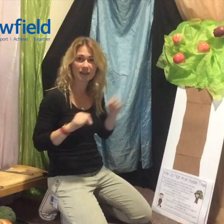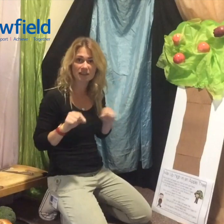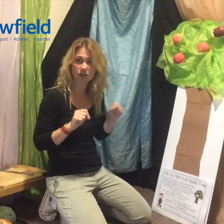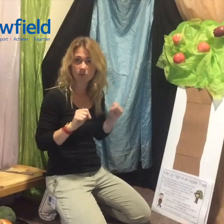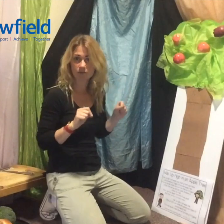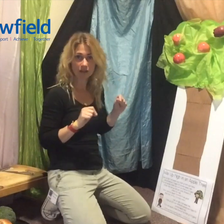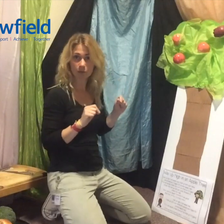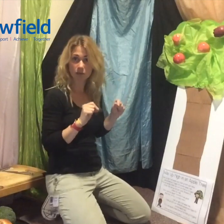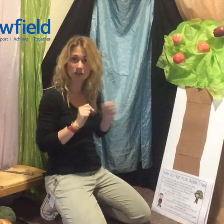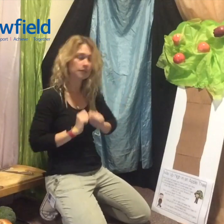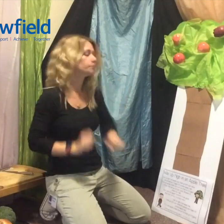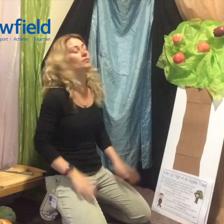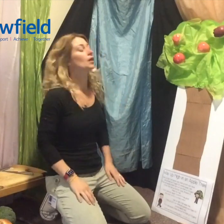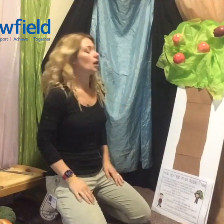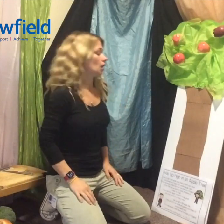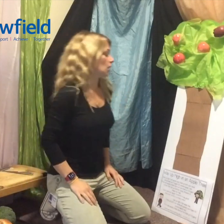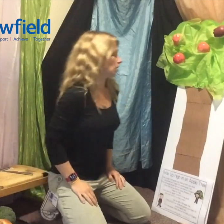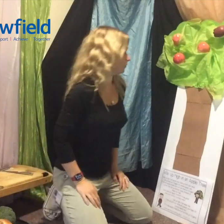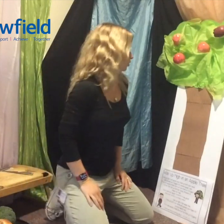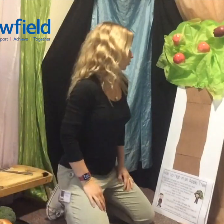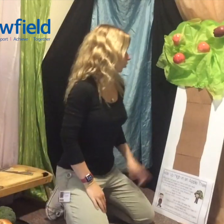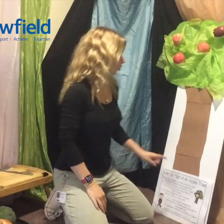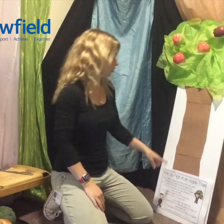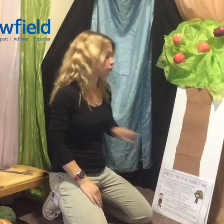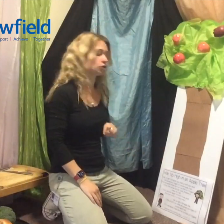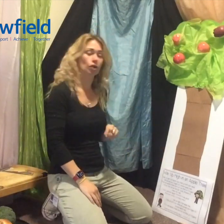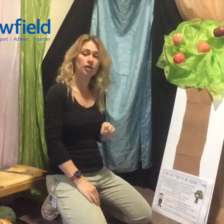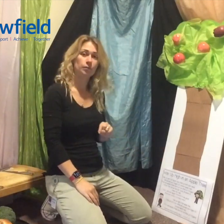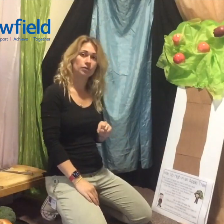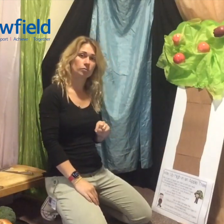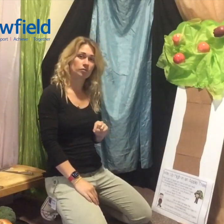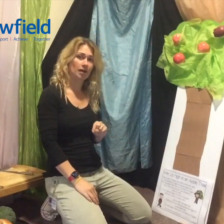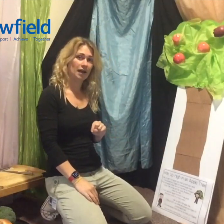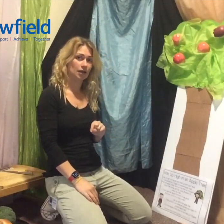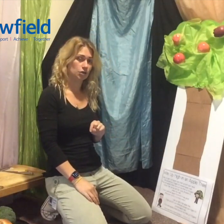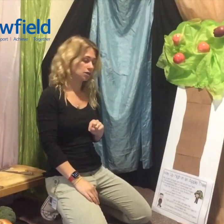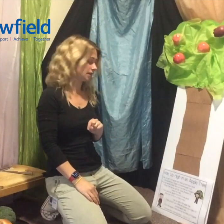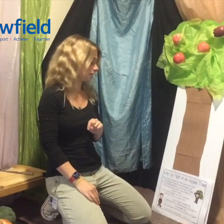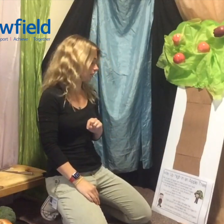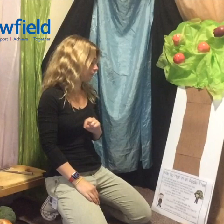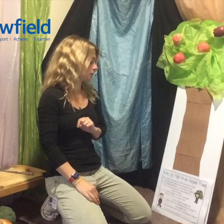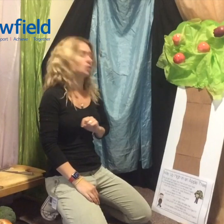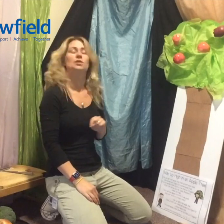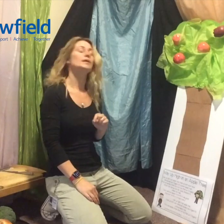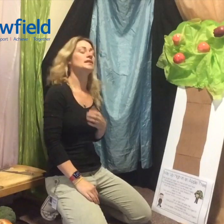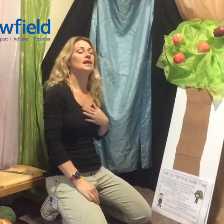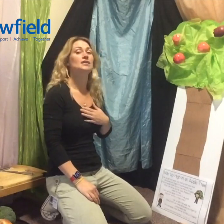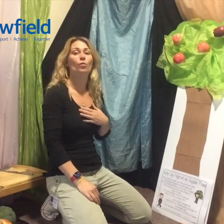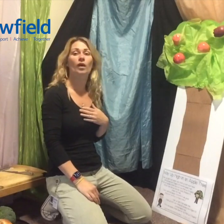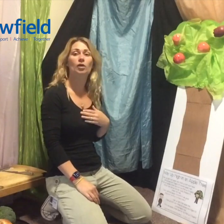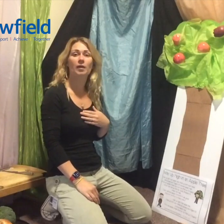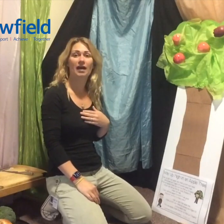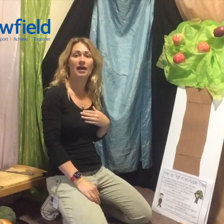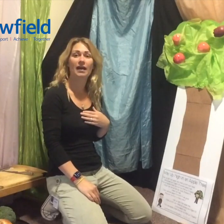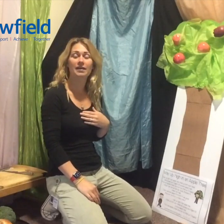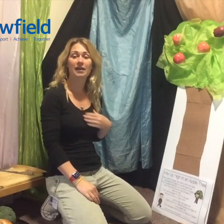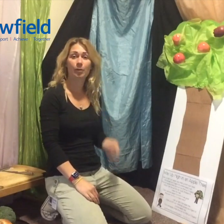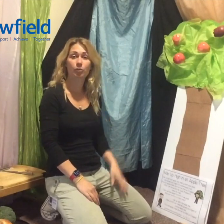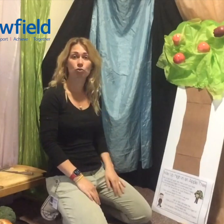faces on them if you really wanted. Or you could join in with some of my actions here. So it says, way up high in an apple